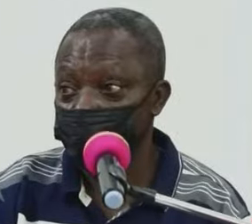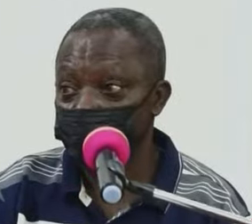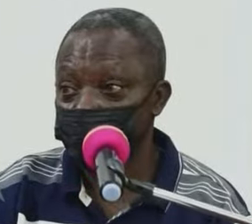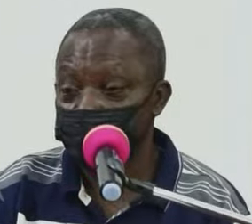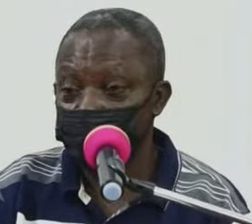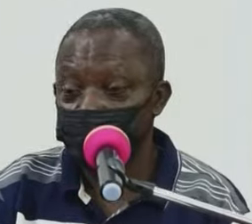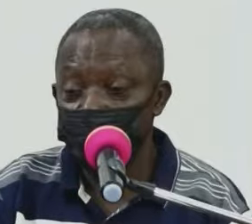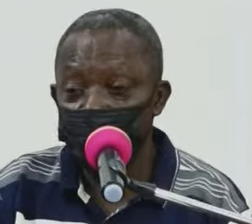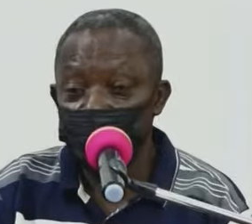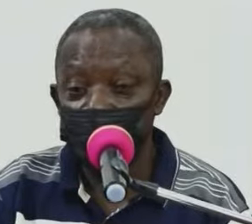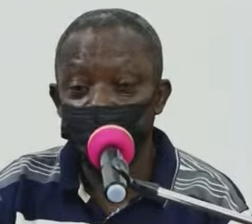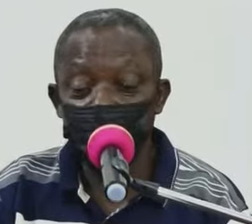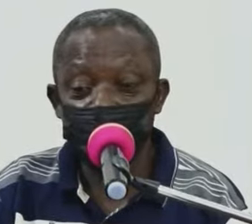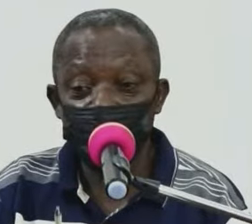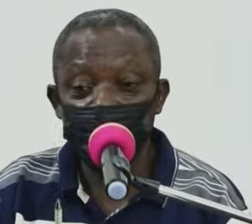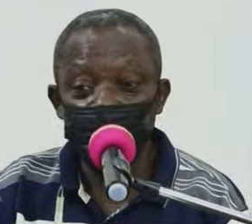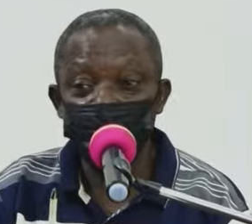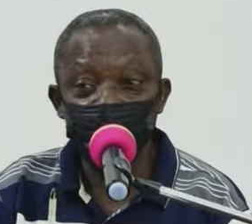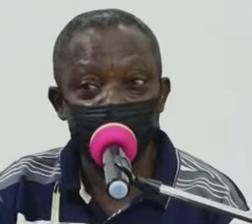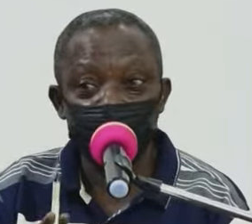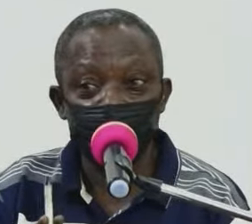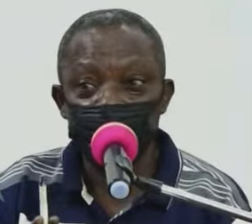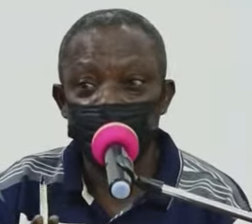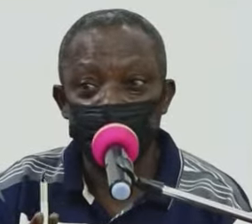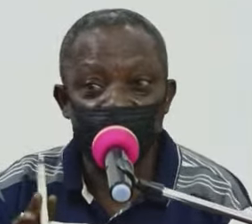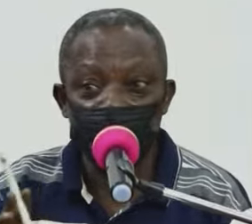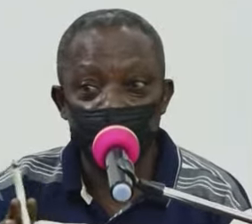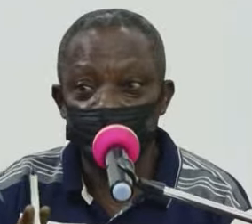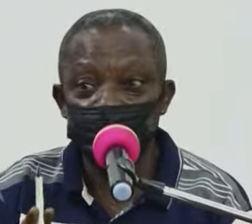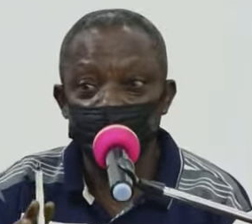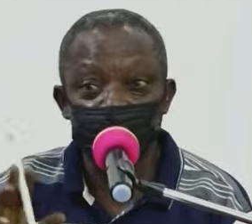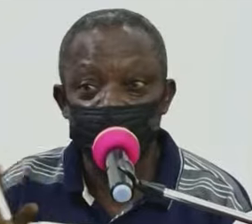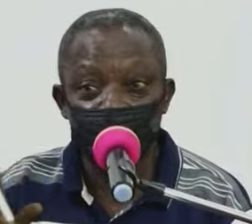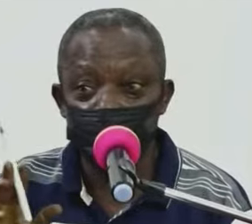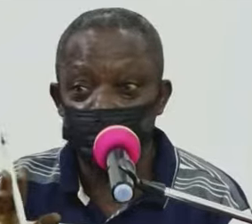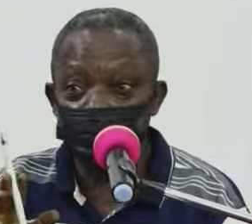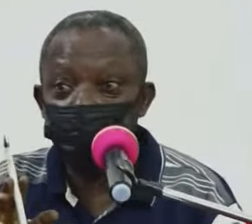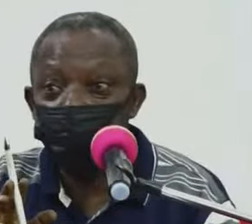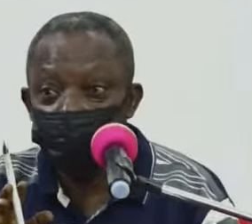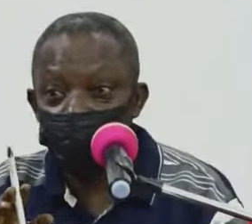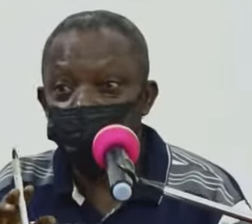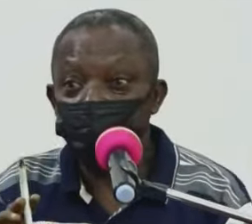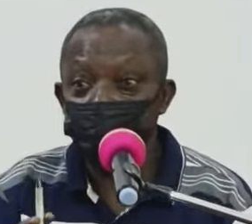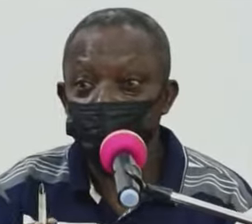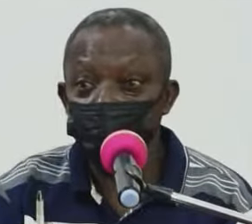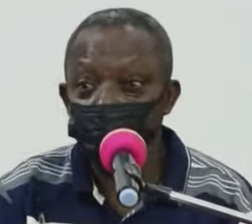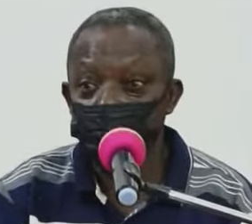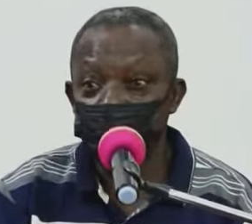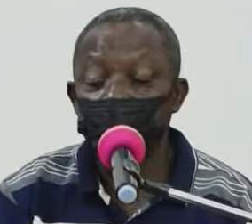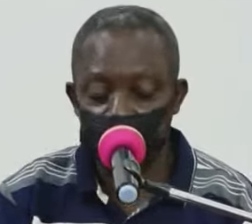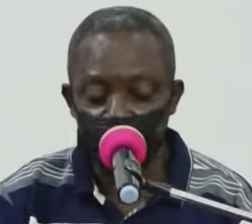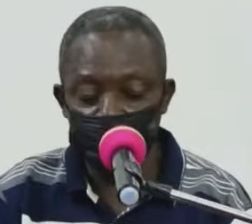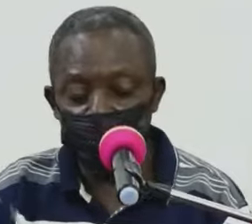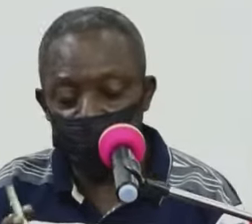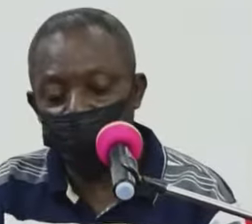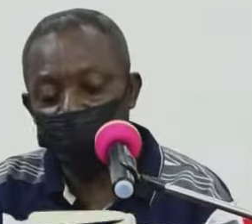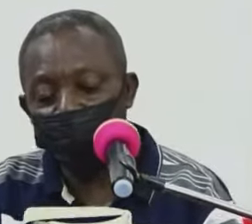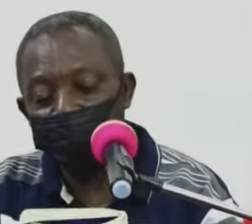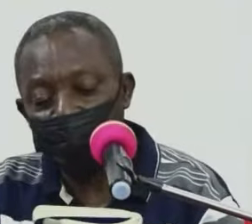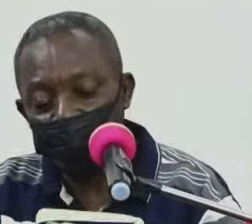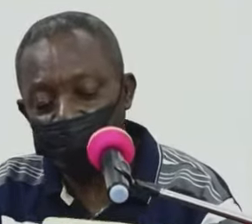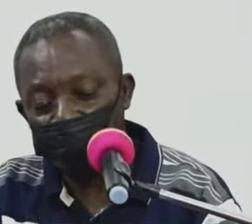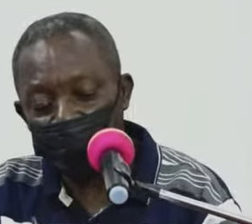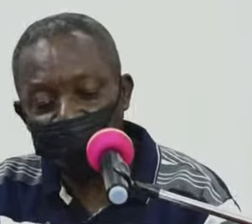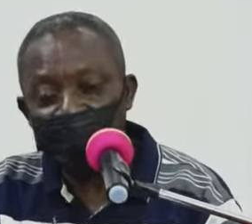private people or for the state? I don't know what it is. If the state buys, or is it it's the mandate of Volta Lake Transport. Okay. That's